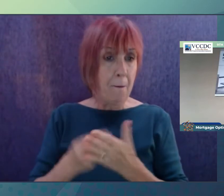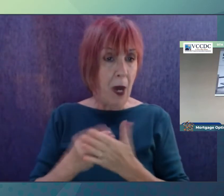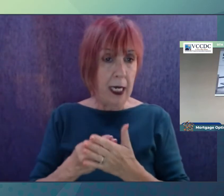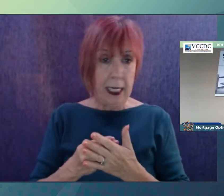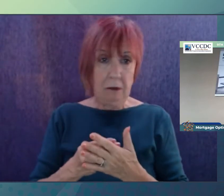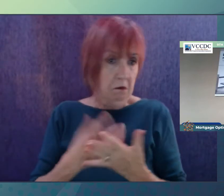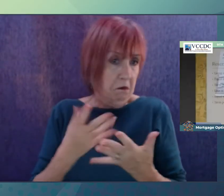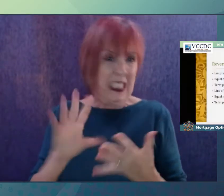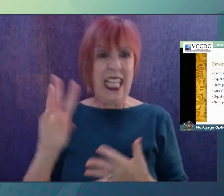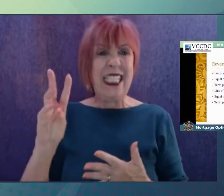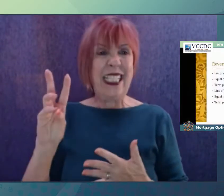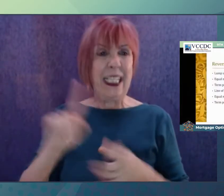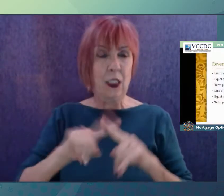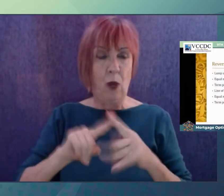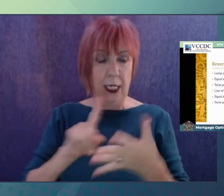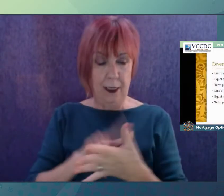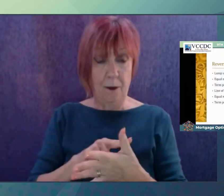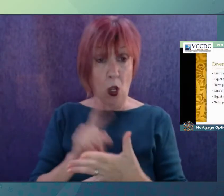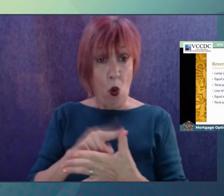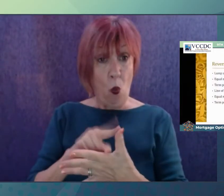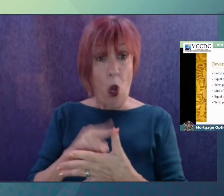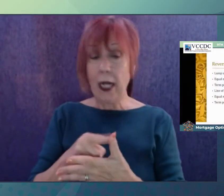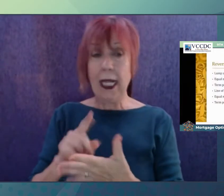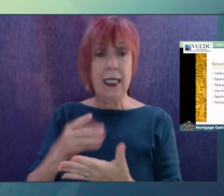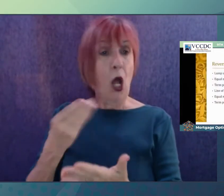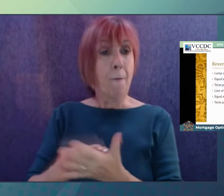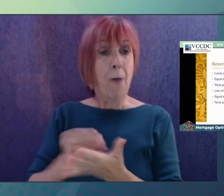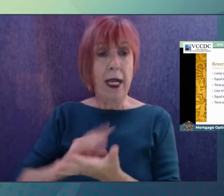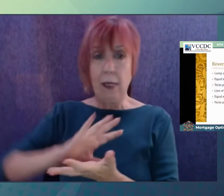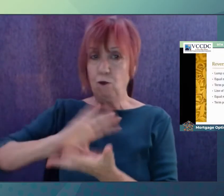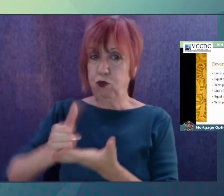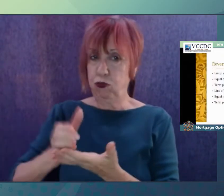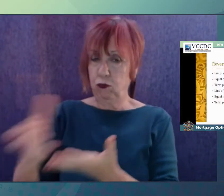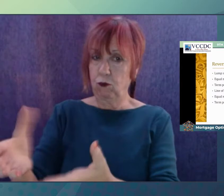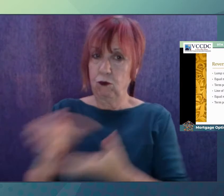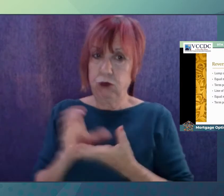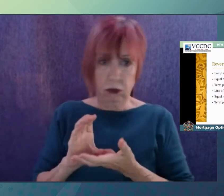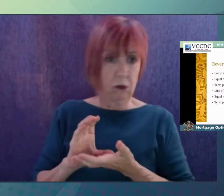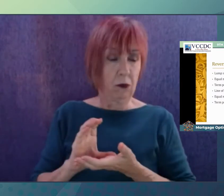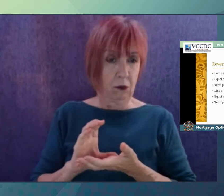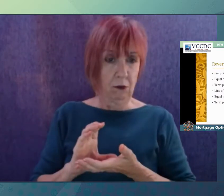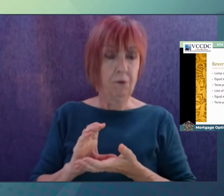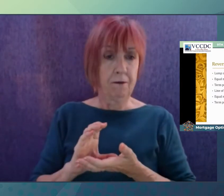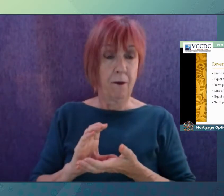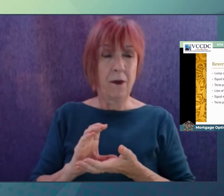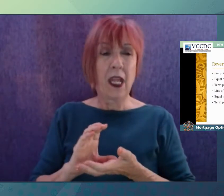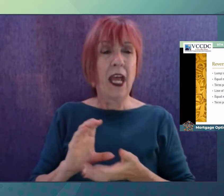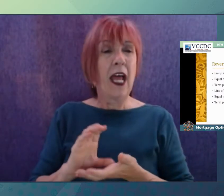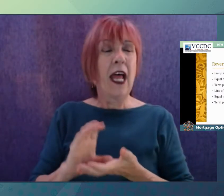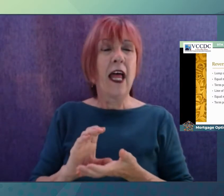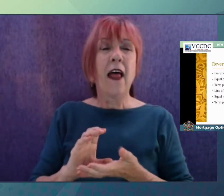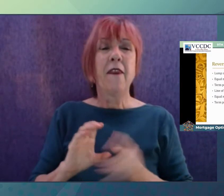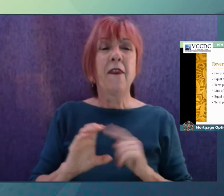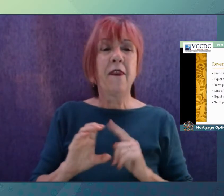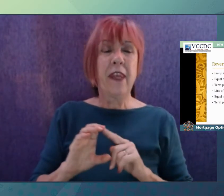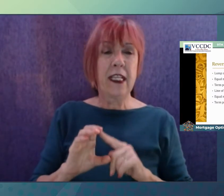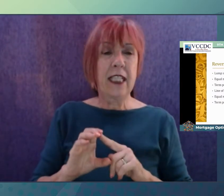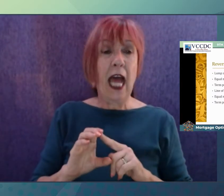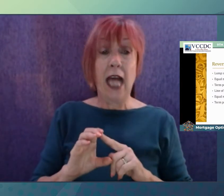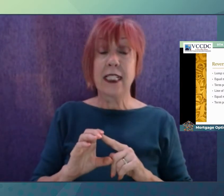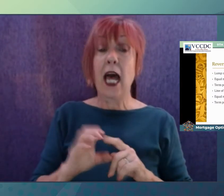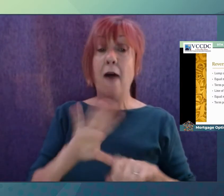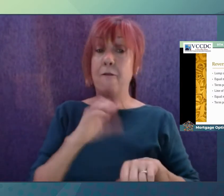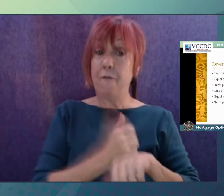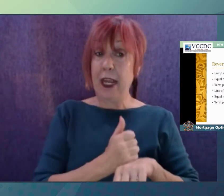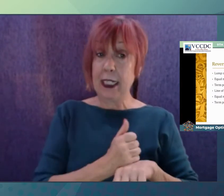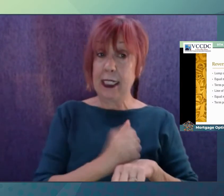is receiving a lump sum. Get all the proceeds at once when your loan closes. This is the only option that comes with a fixed interest rate.